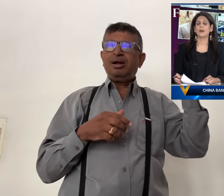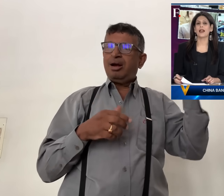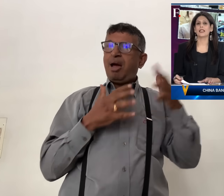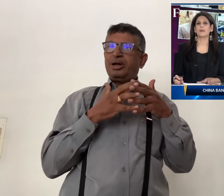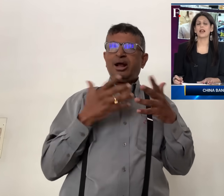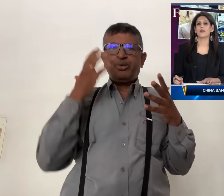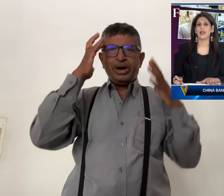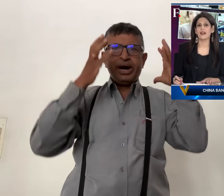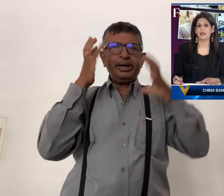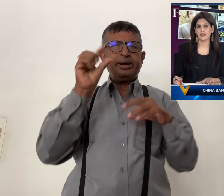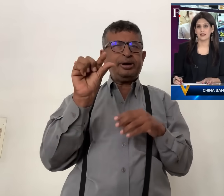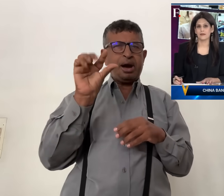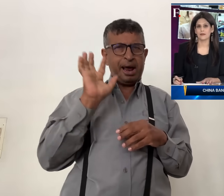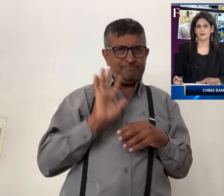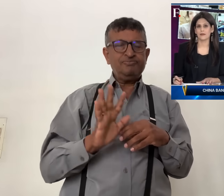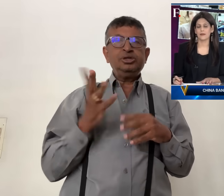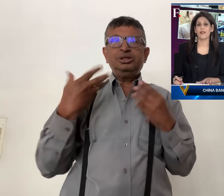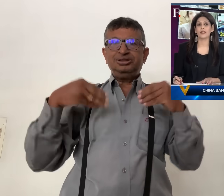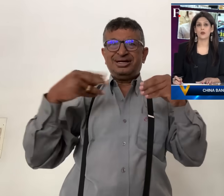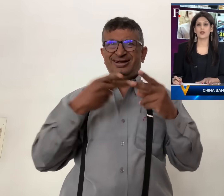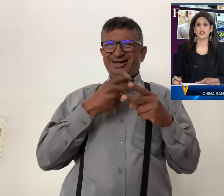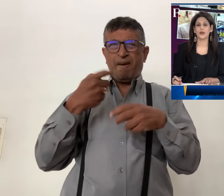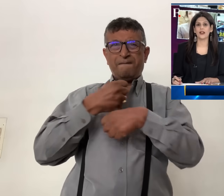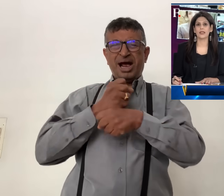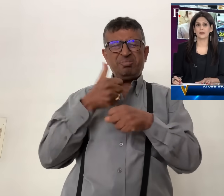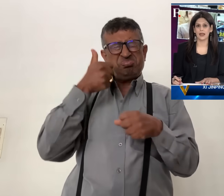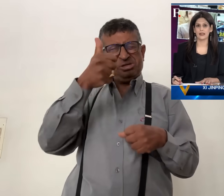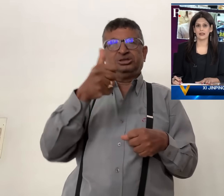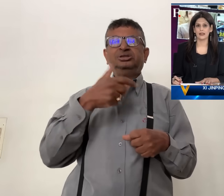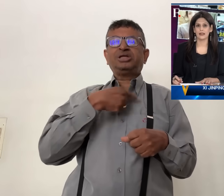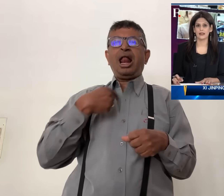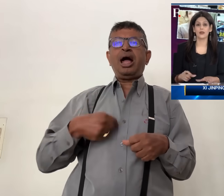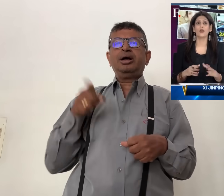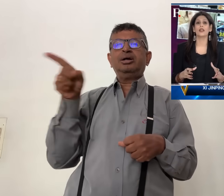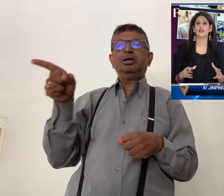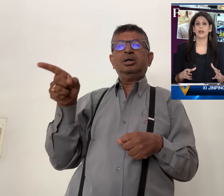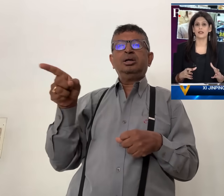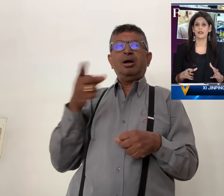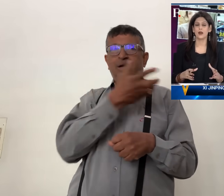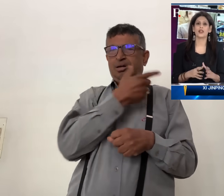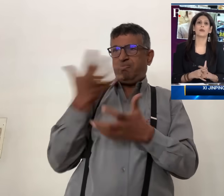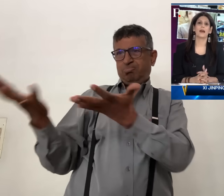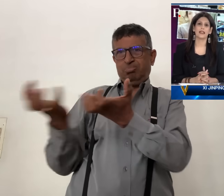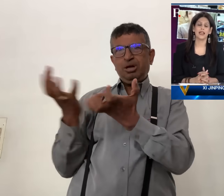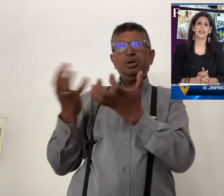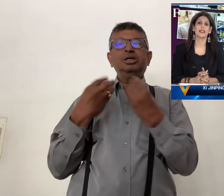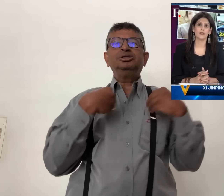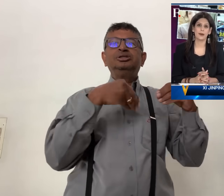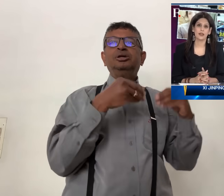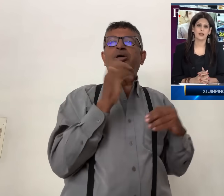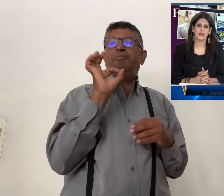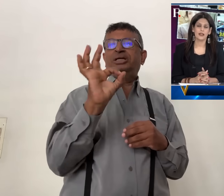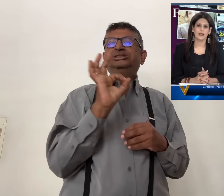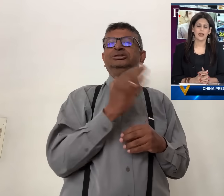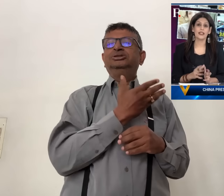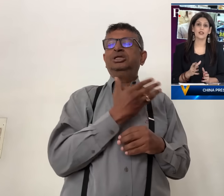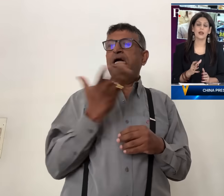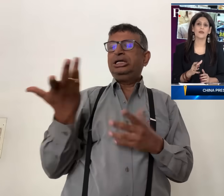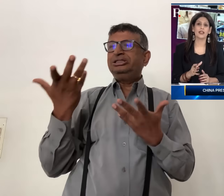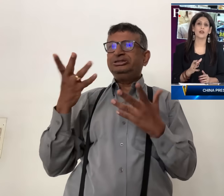weaponizing supplies of rare earths. Their exports to the US have been suspended. There's a whole list of metals which have been banned, at least 6 of them. At least 6 of them, in fact, are rare